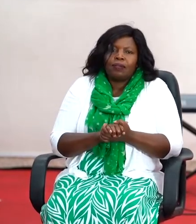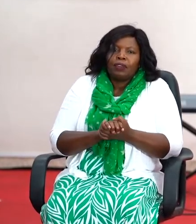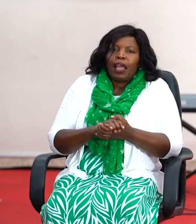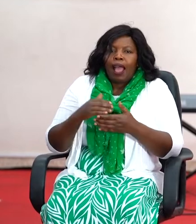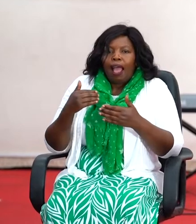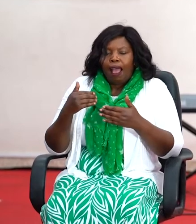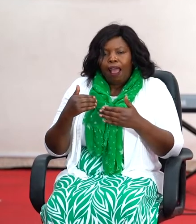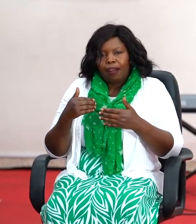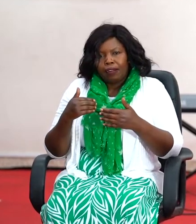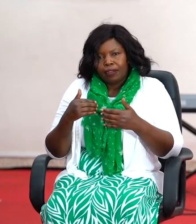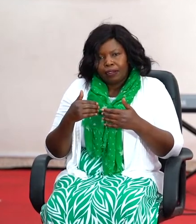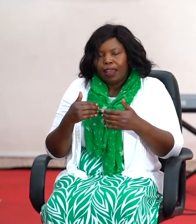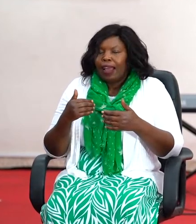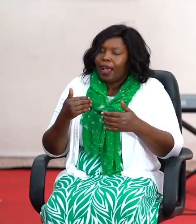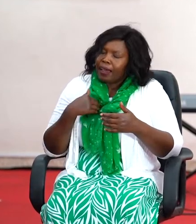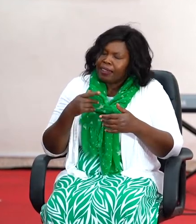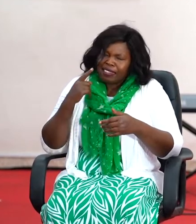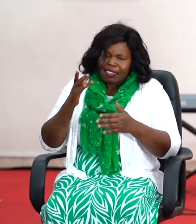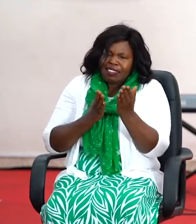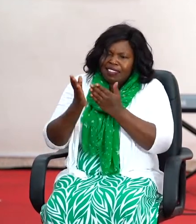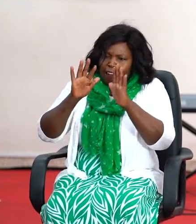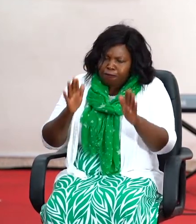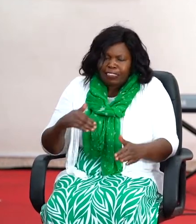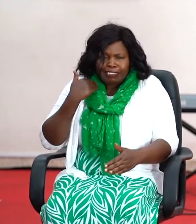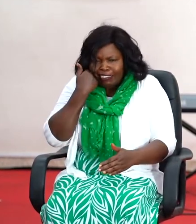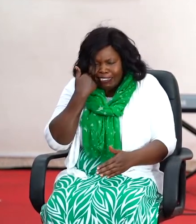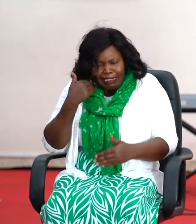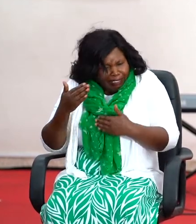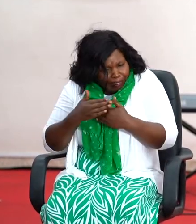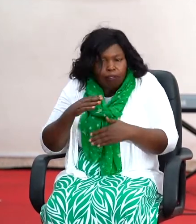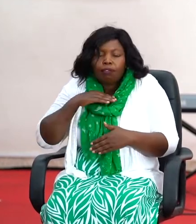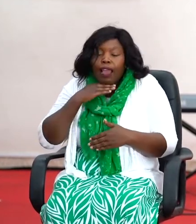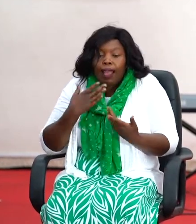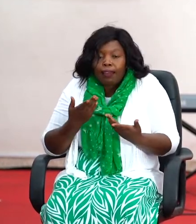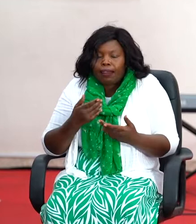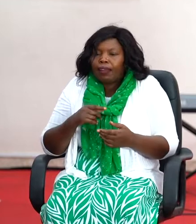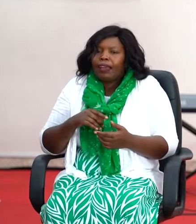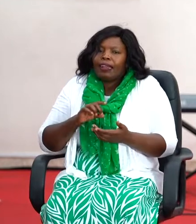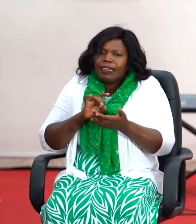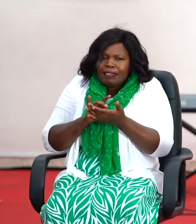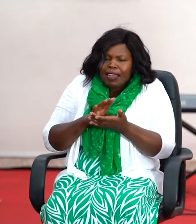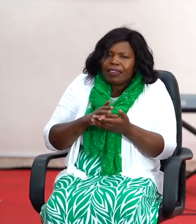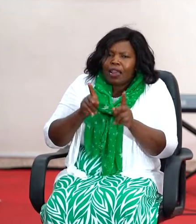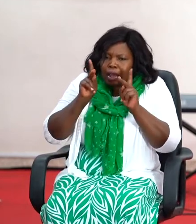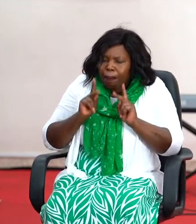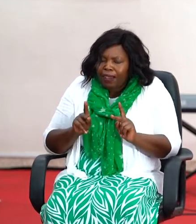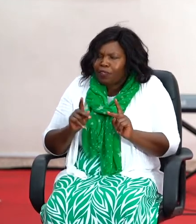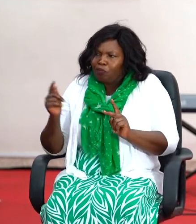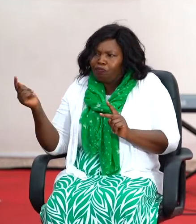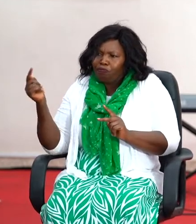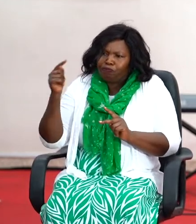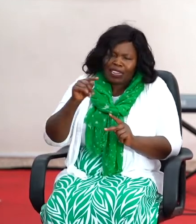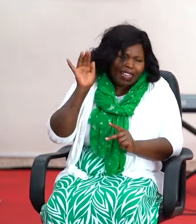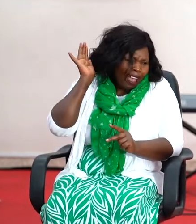highly, was sick and about to die. The centurion said to Jesus, the centurion heard